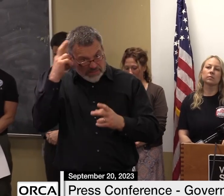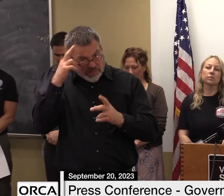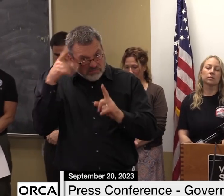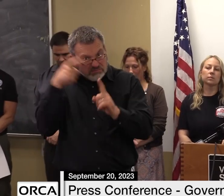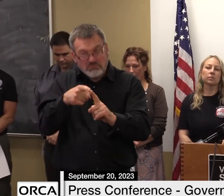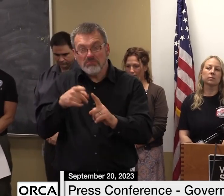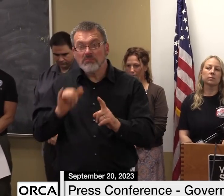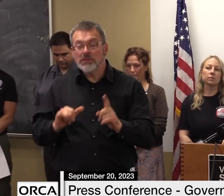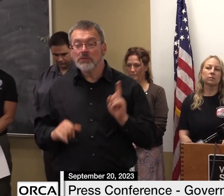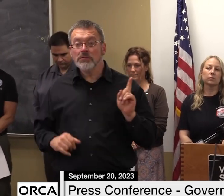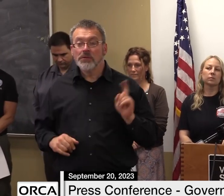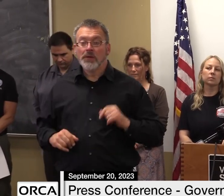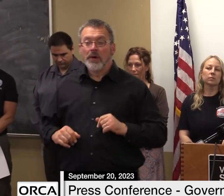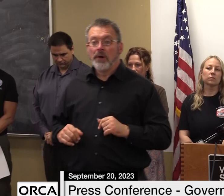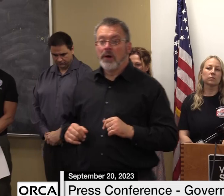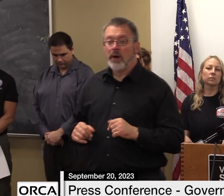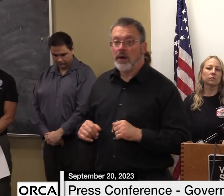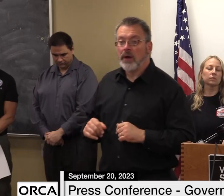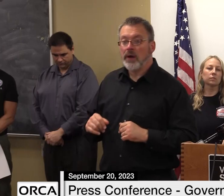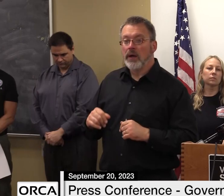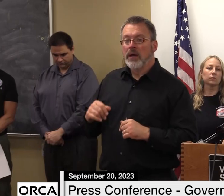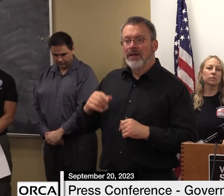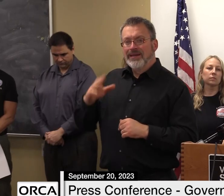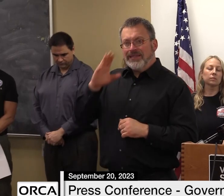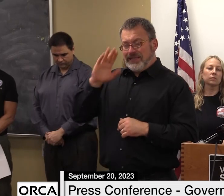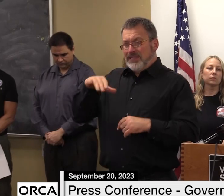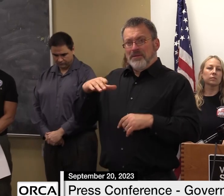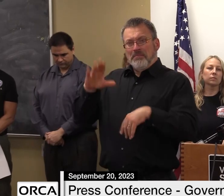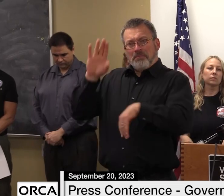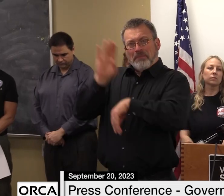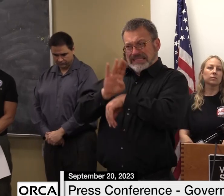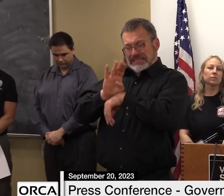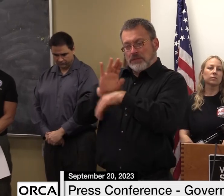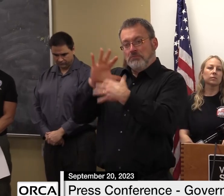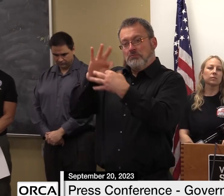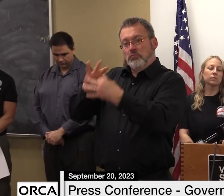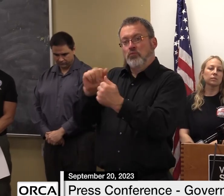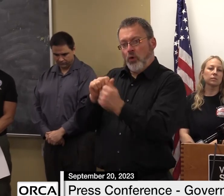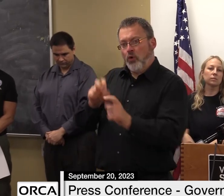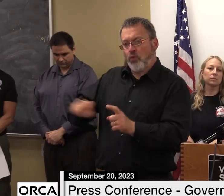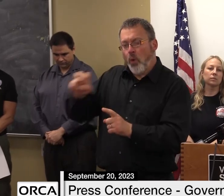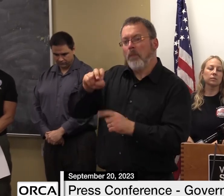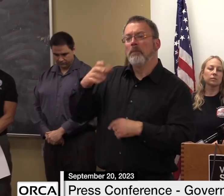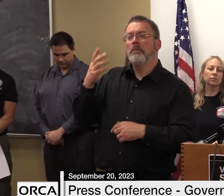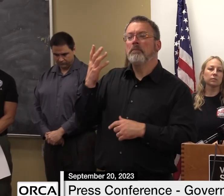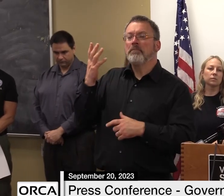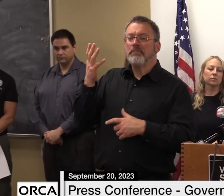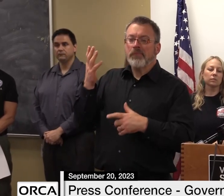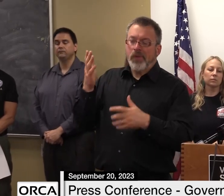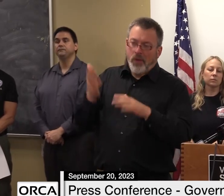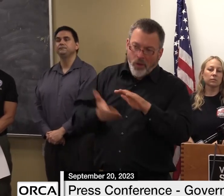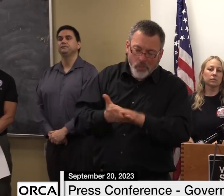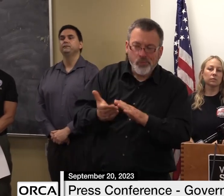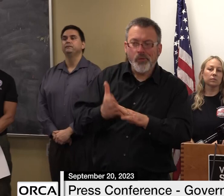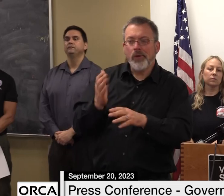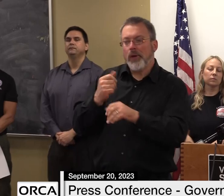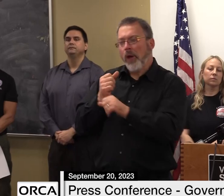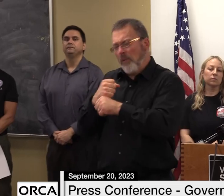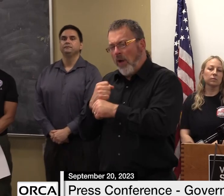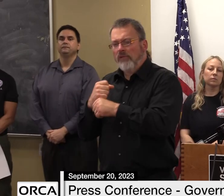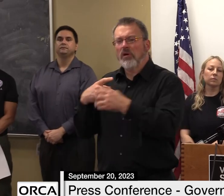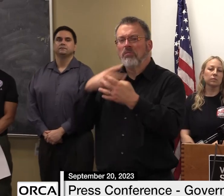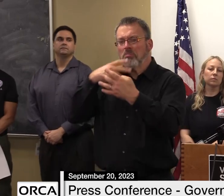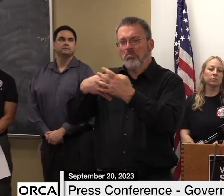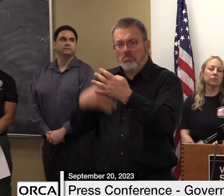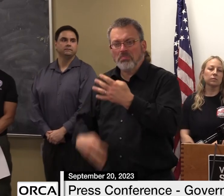are attached to tourism. Some are just from day-to-day operations, manufacturing, and so forth. So this, you